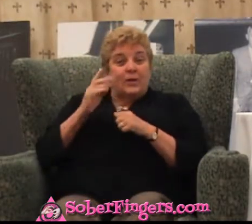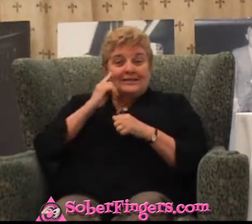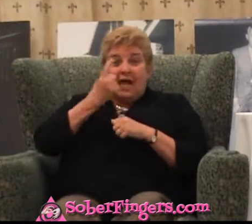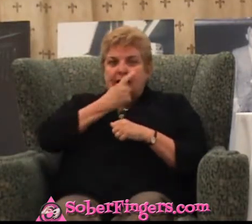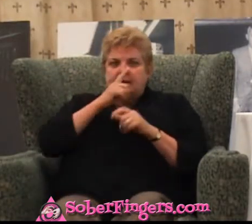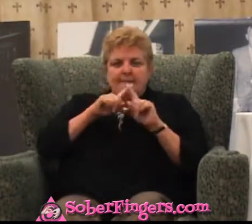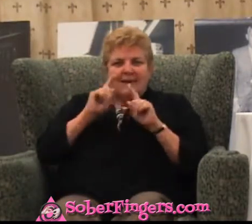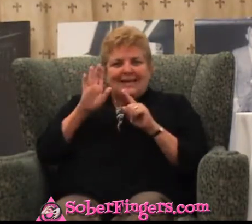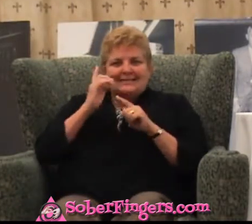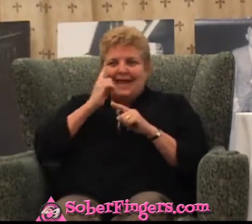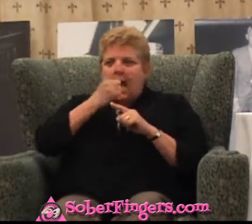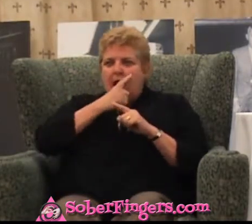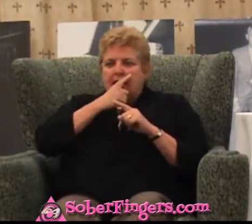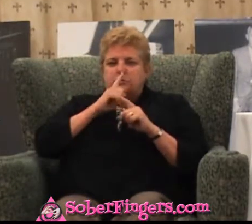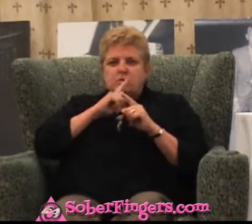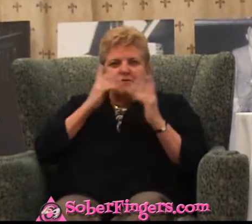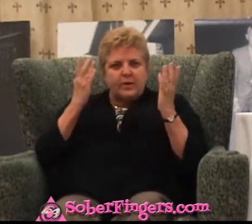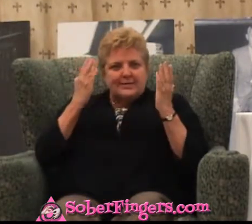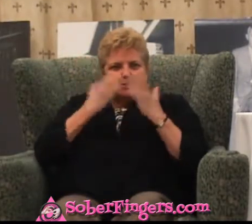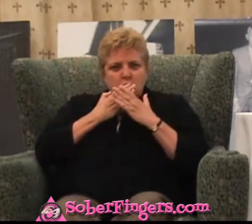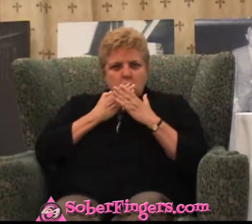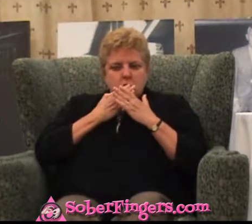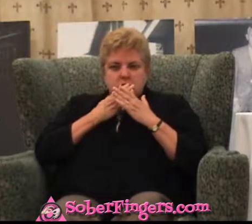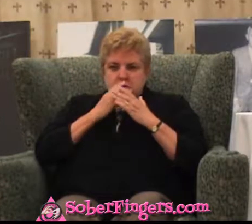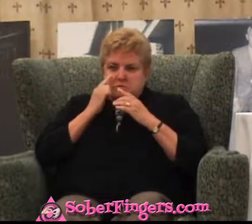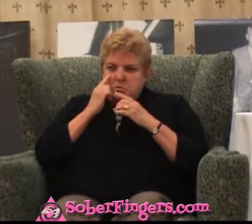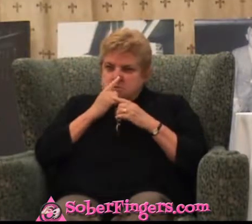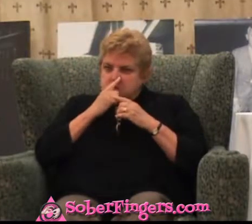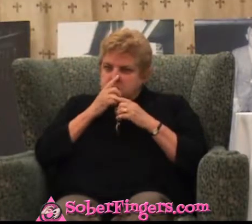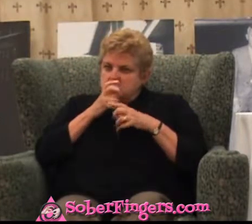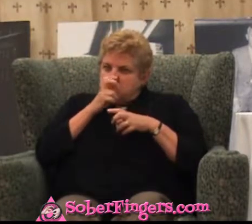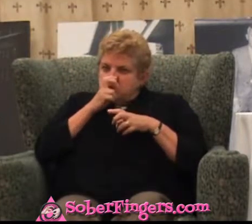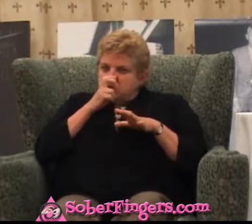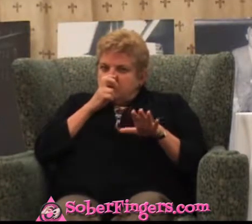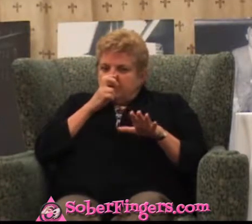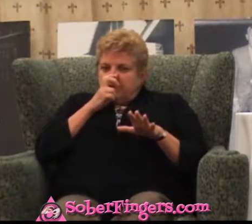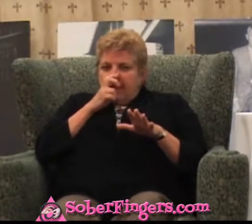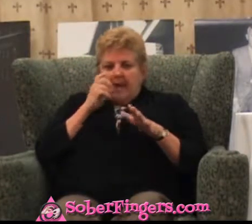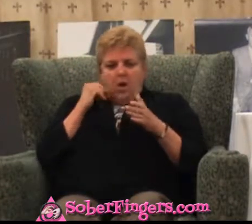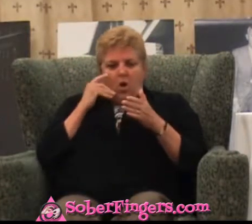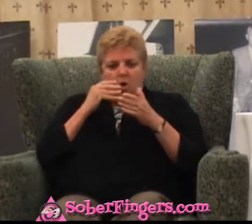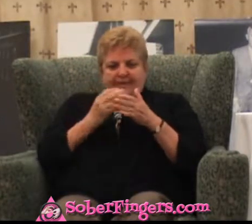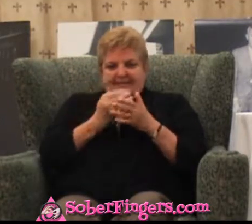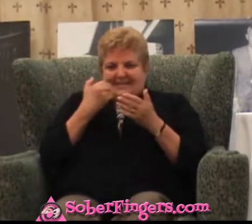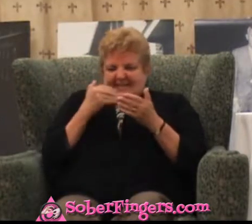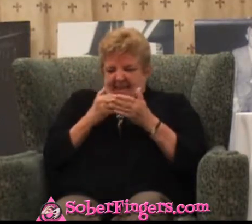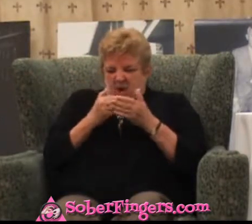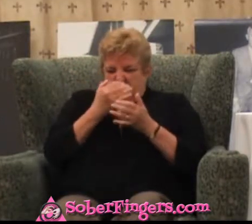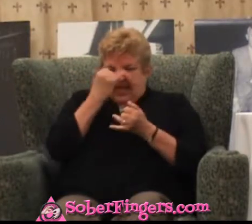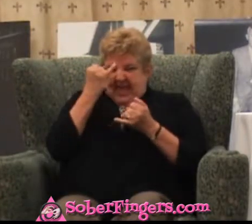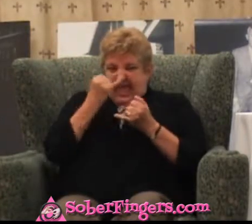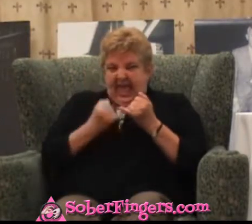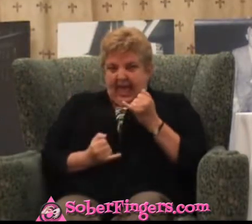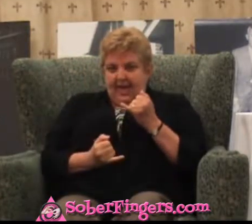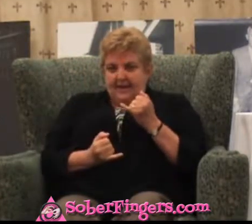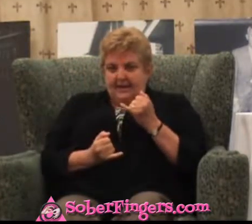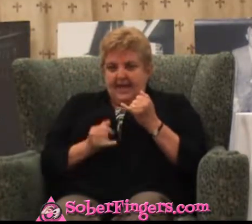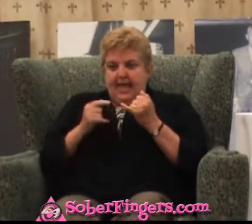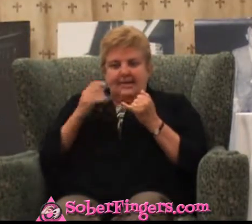dark, piercing eyes. And he would always get near the end of the episode and his client was in jeopardy and it looked like all